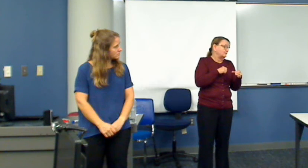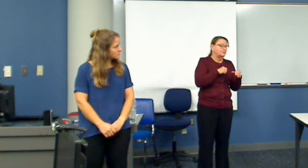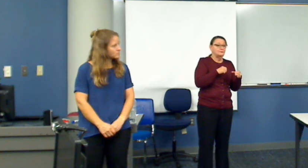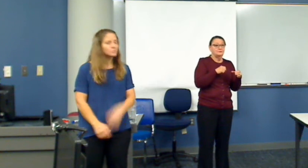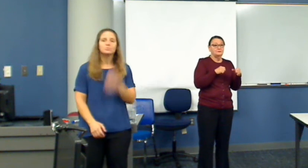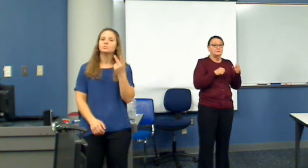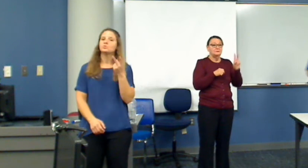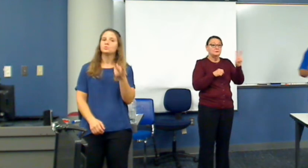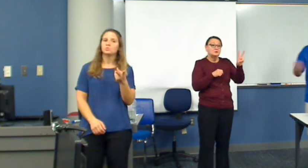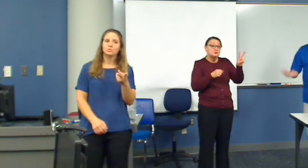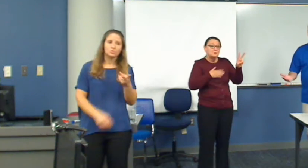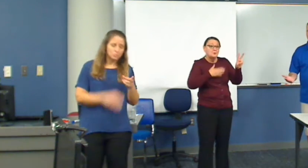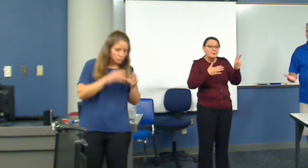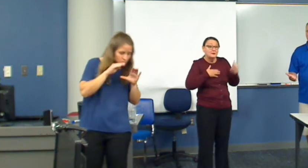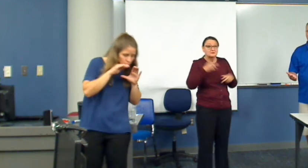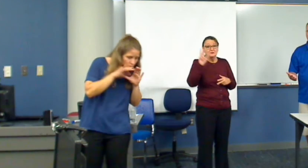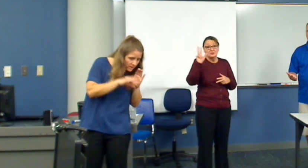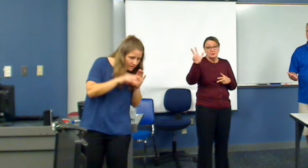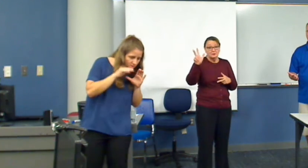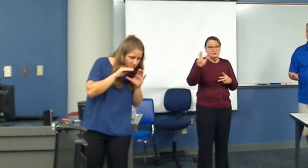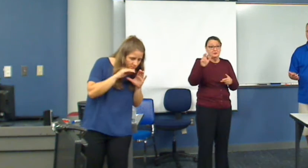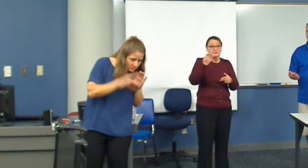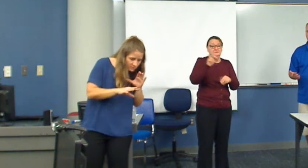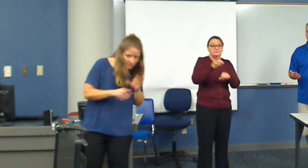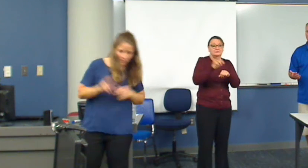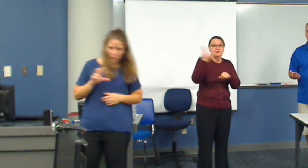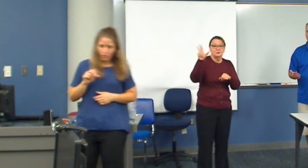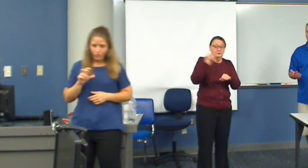2 breaths, 30 chest compressions, 2 breaths.